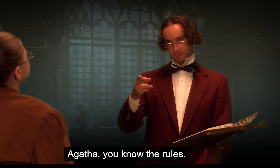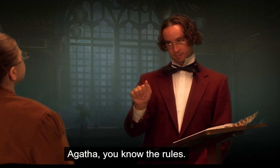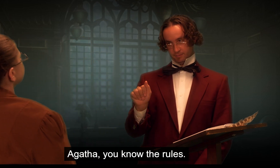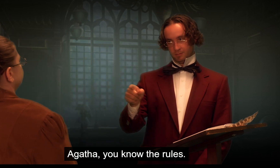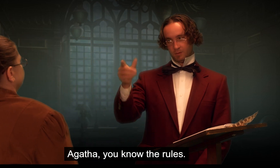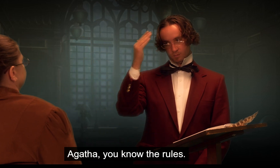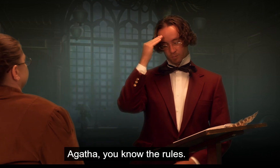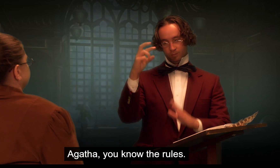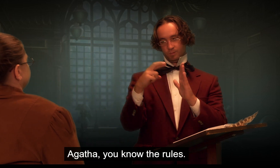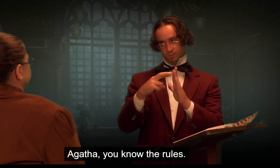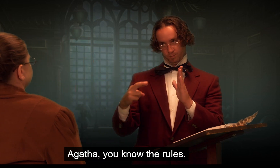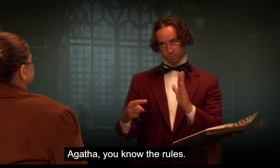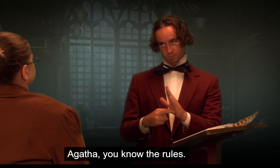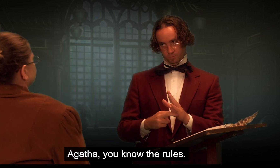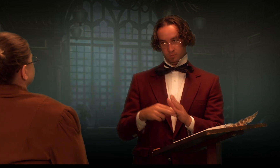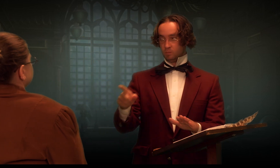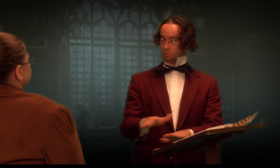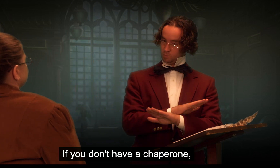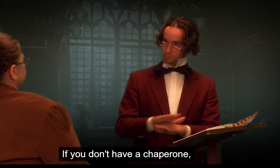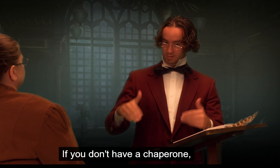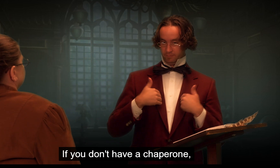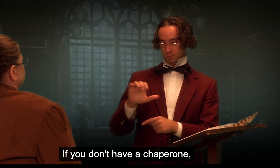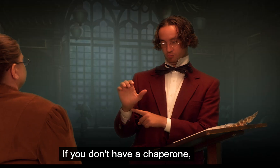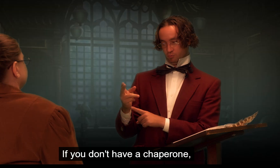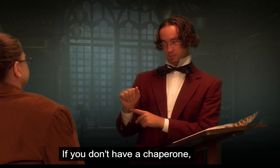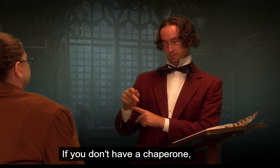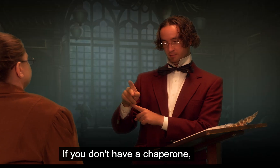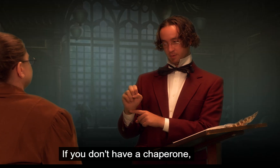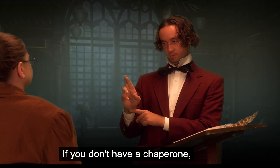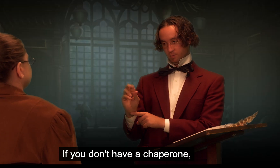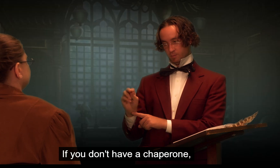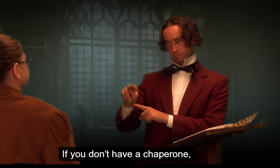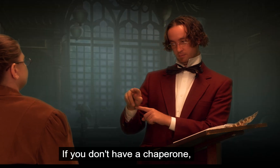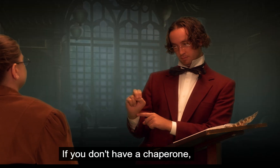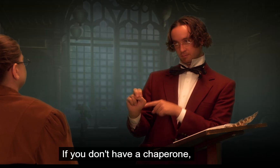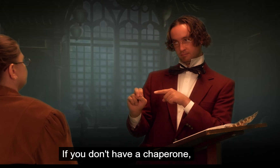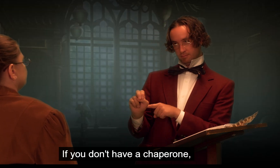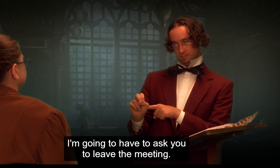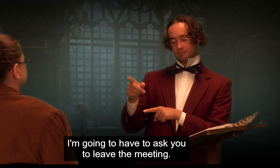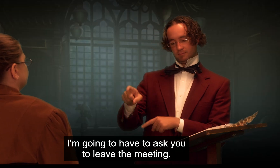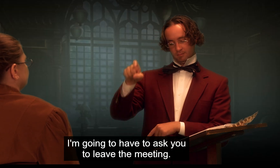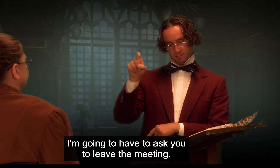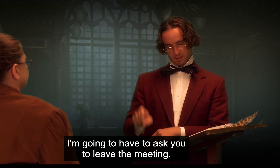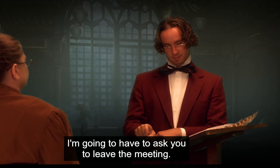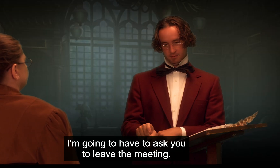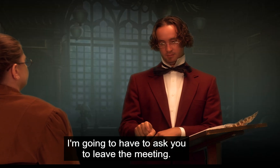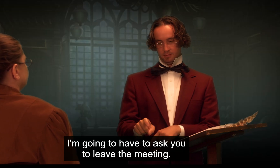Agatha, you know the rules. If you don't have a chaperone, I'm going to have to ask